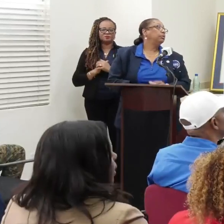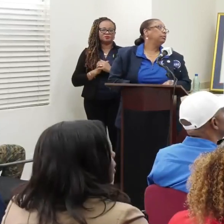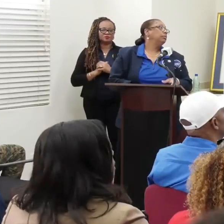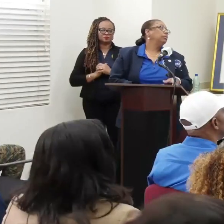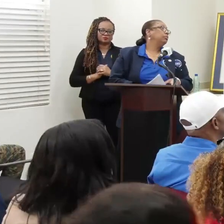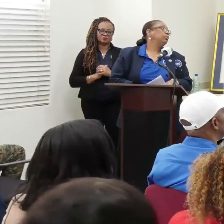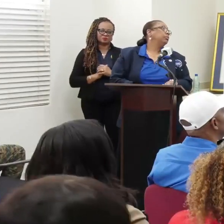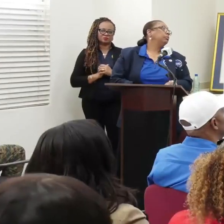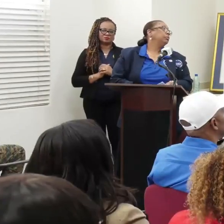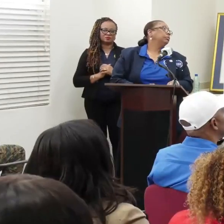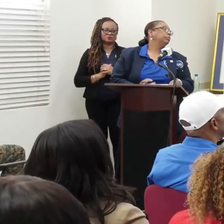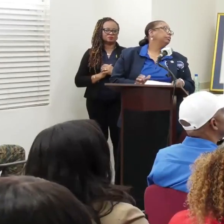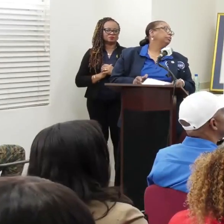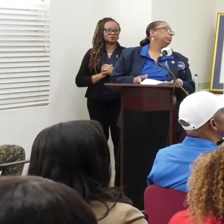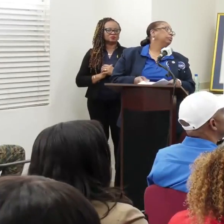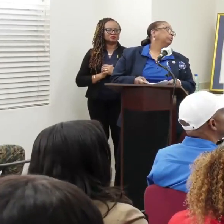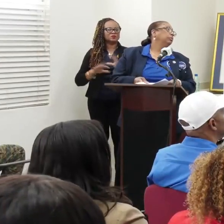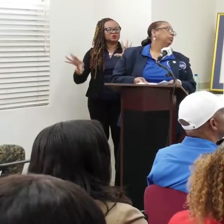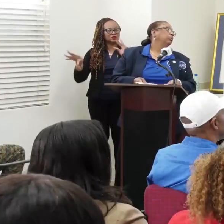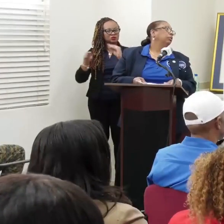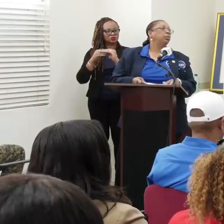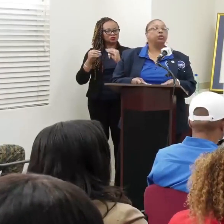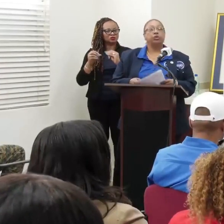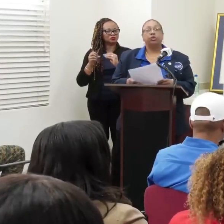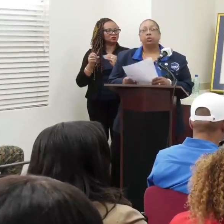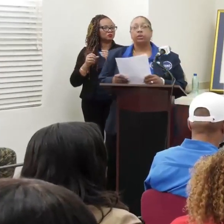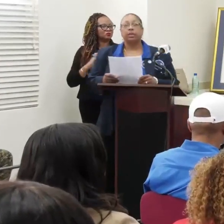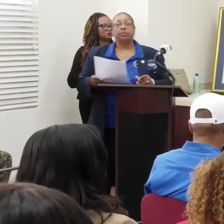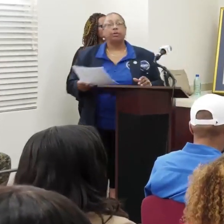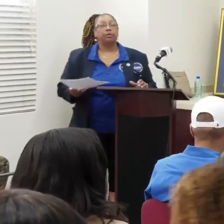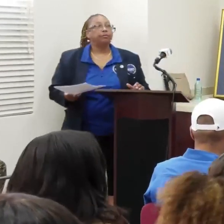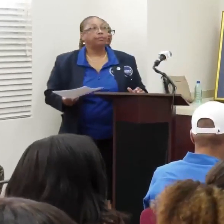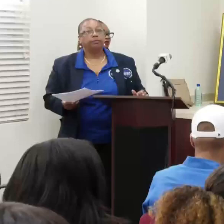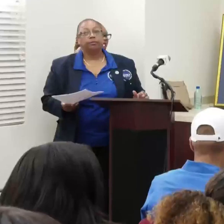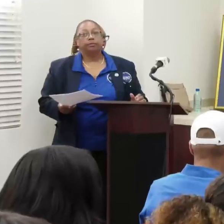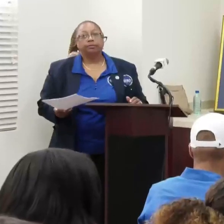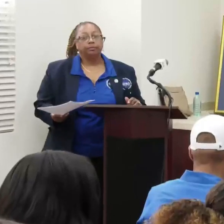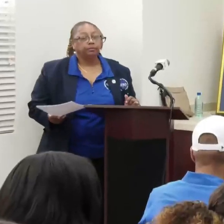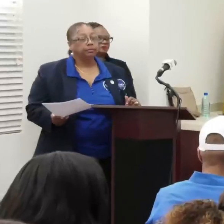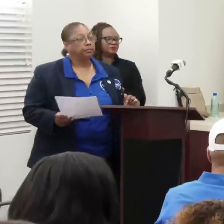Ms. Newell. They want to know the total number of...